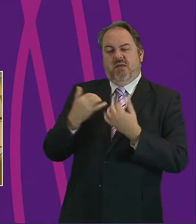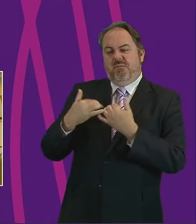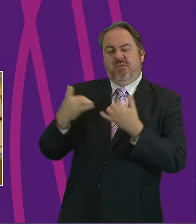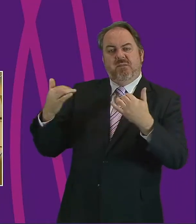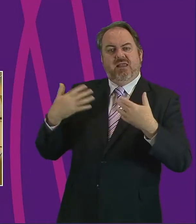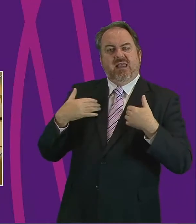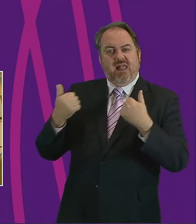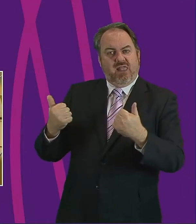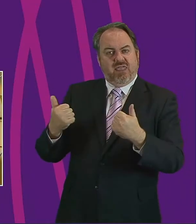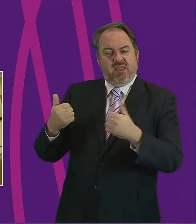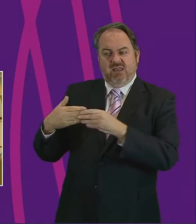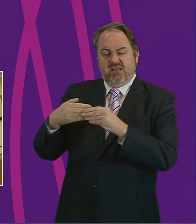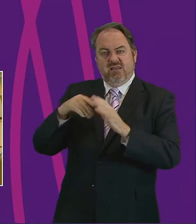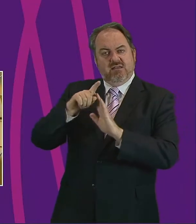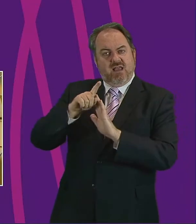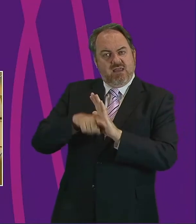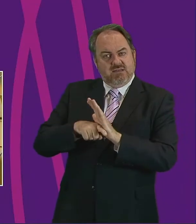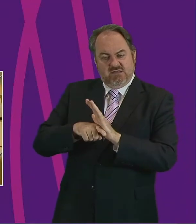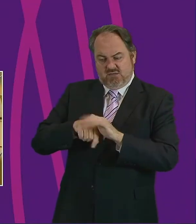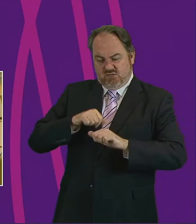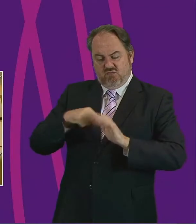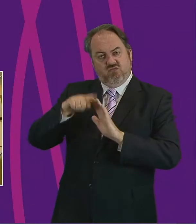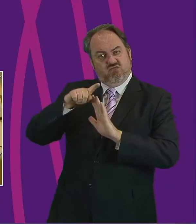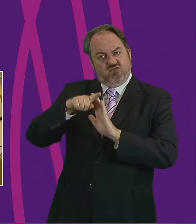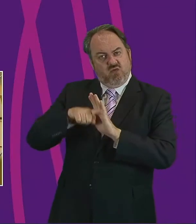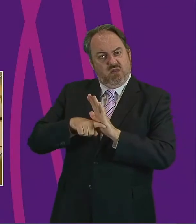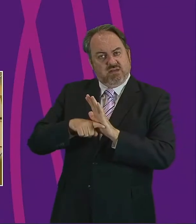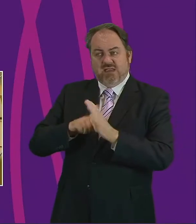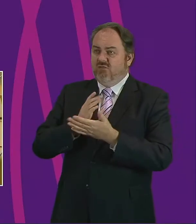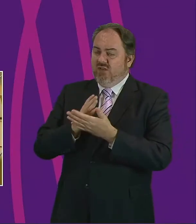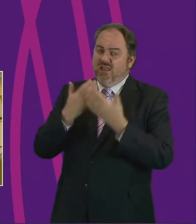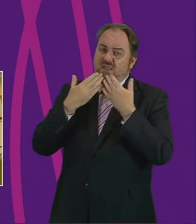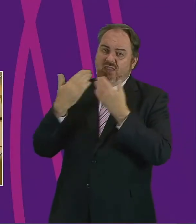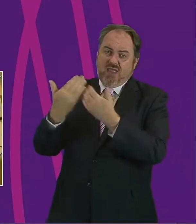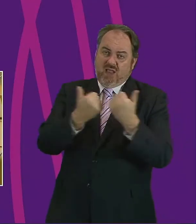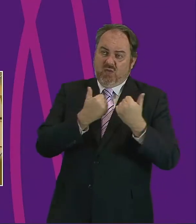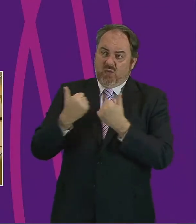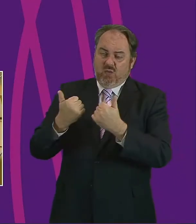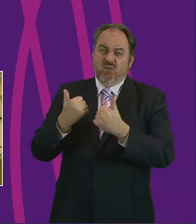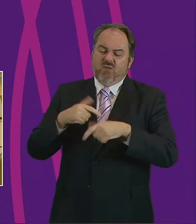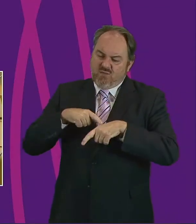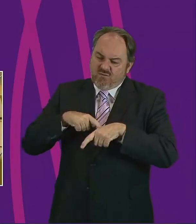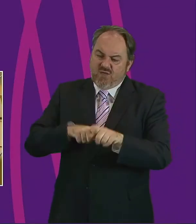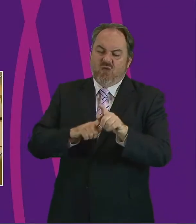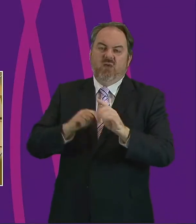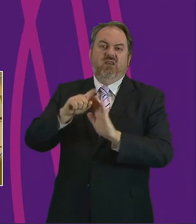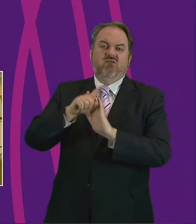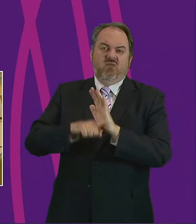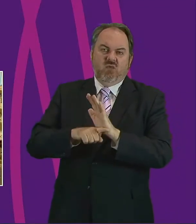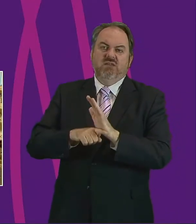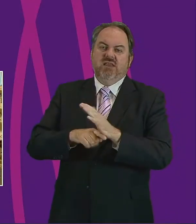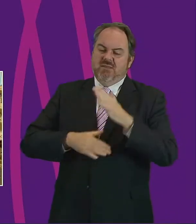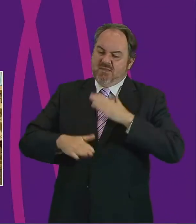is making a difference, as these statistics demonstrate, and I thank everybody across the country for continuing to do the right thing.